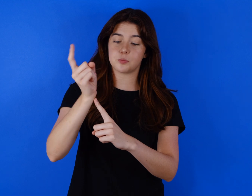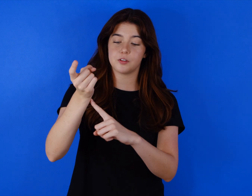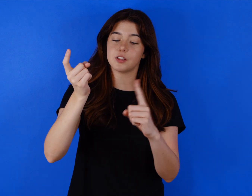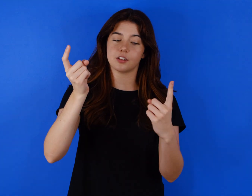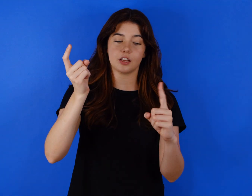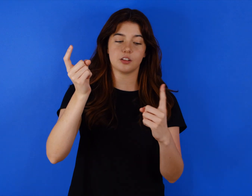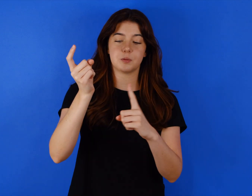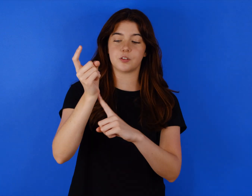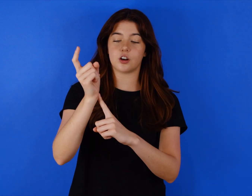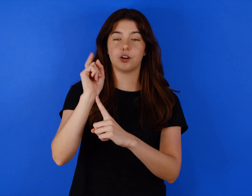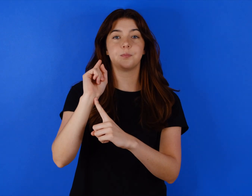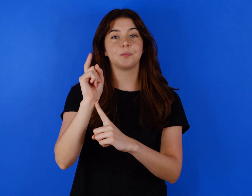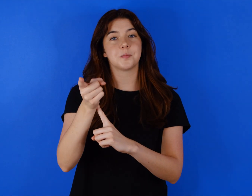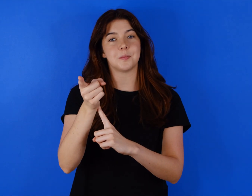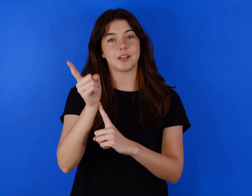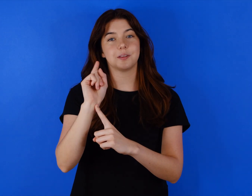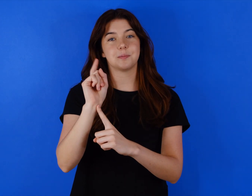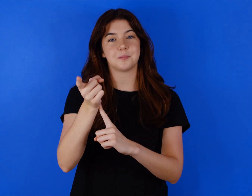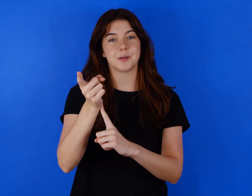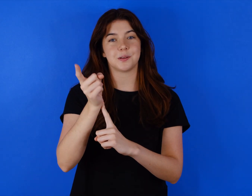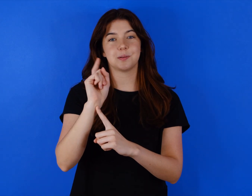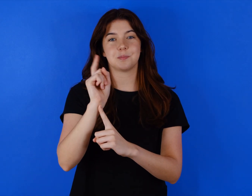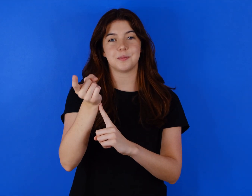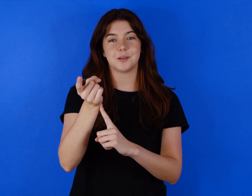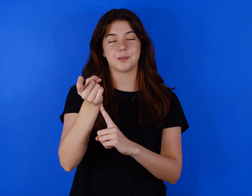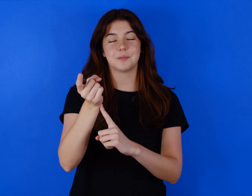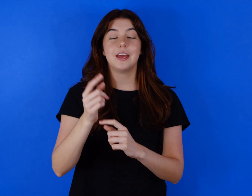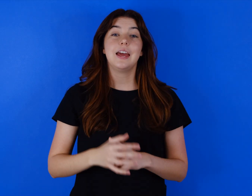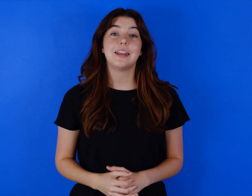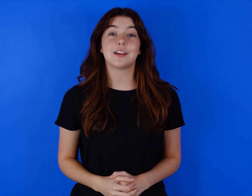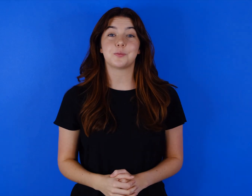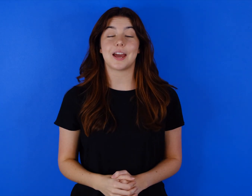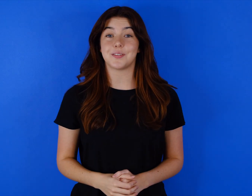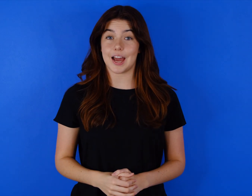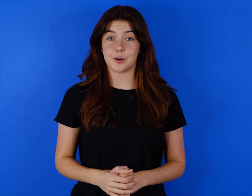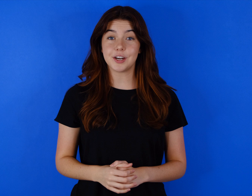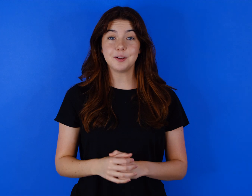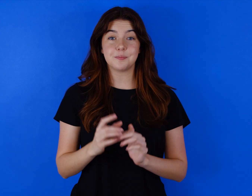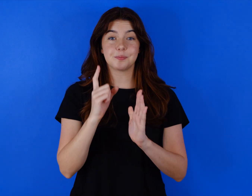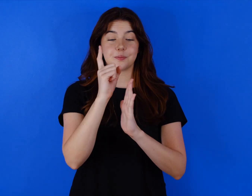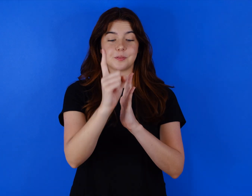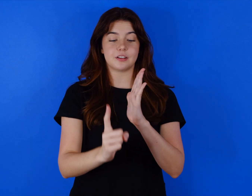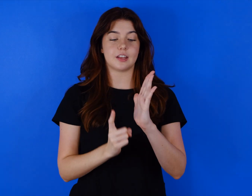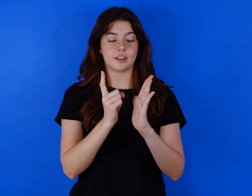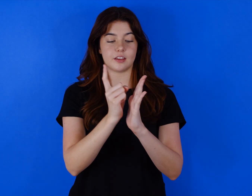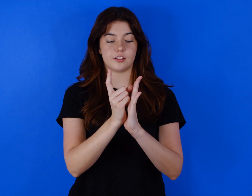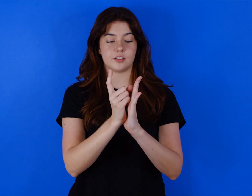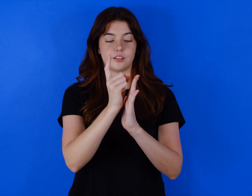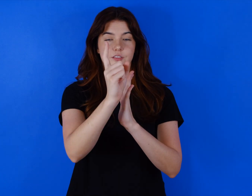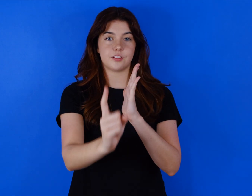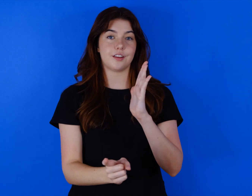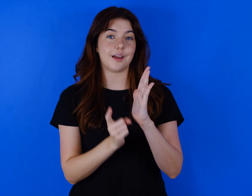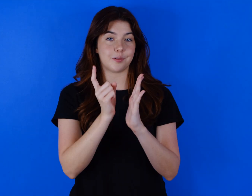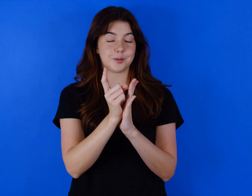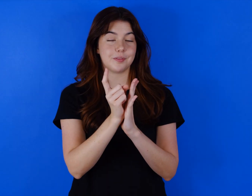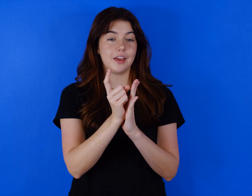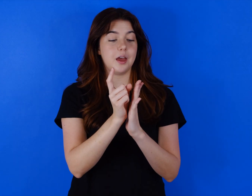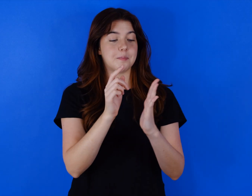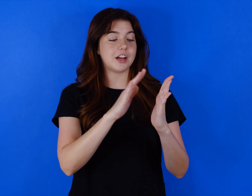moving, this hand doesn't move at all. Minute, minute. Next we have hour, which is like this, hour. Imagine